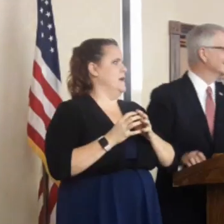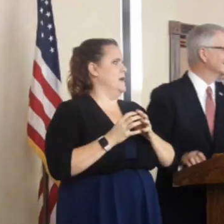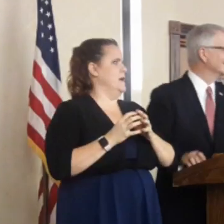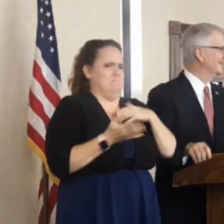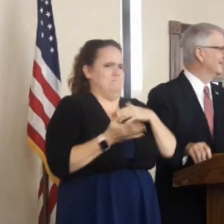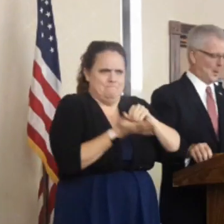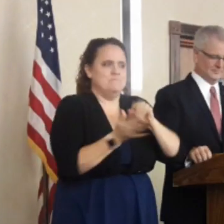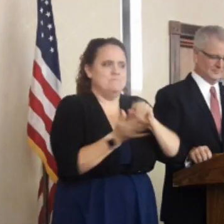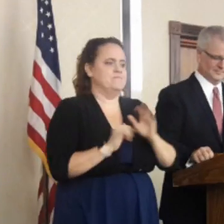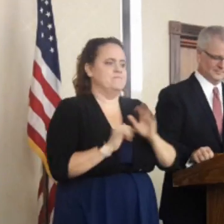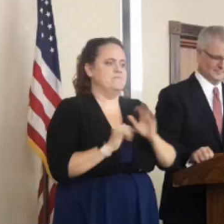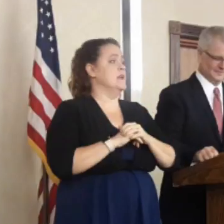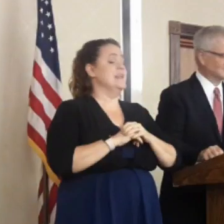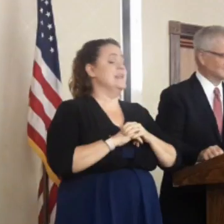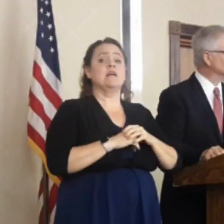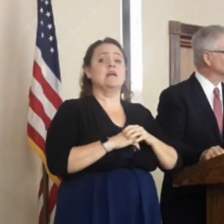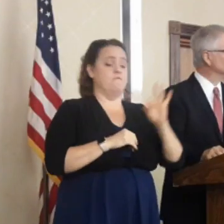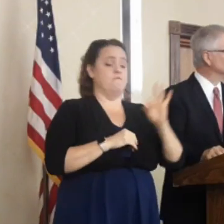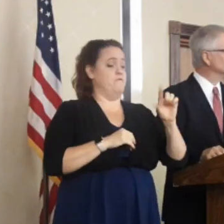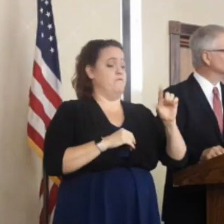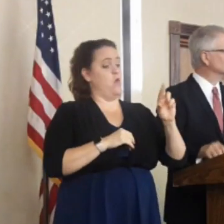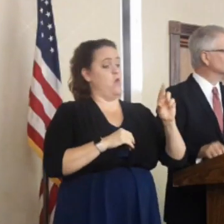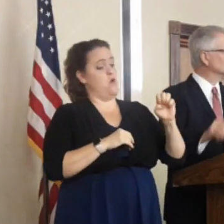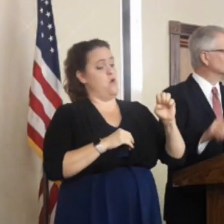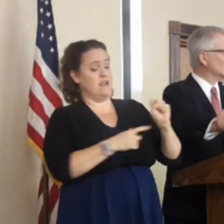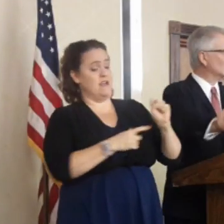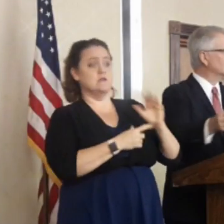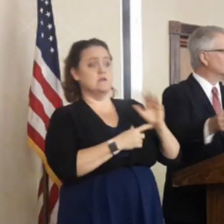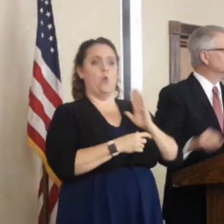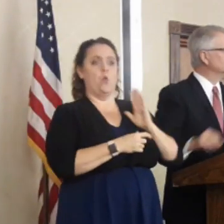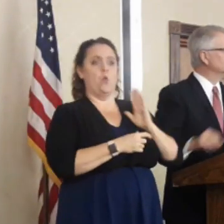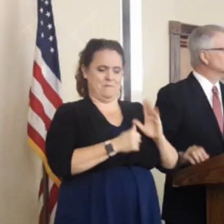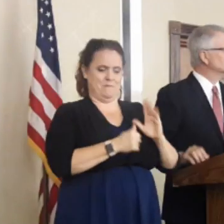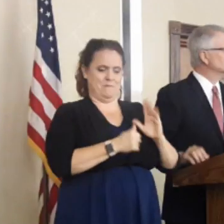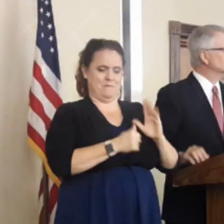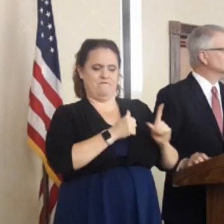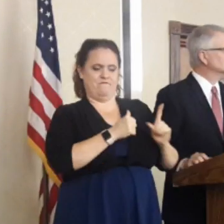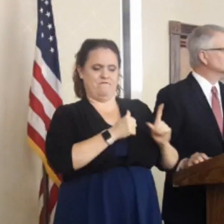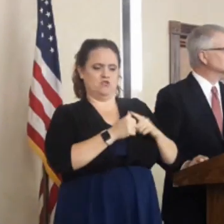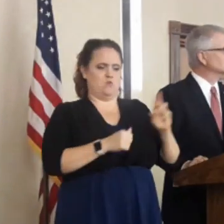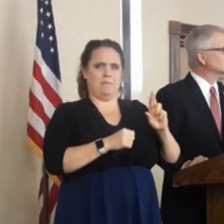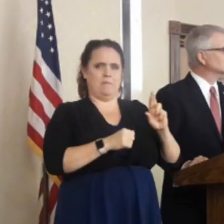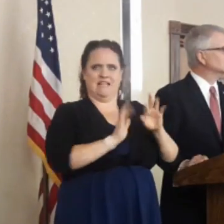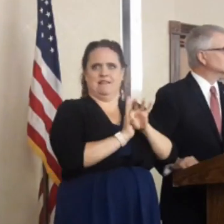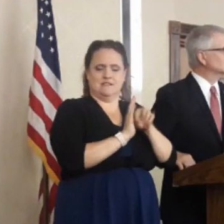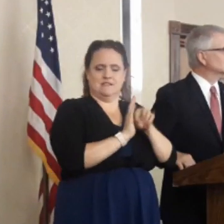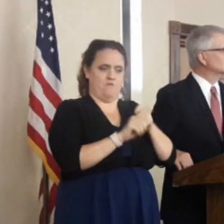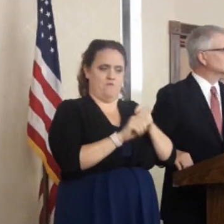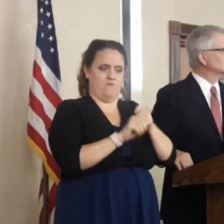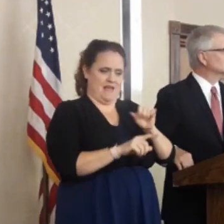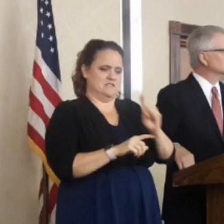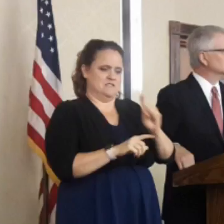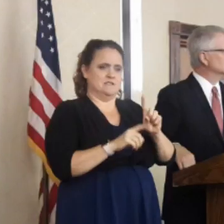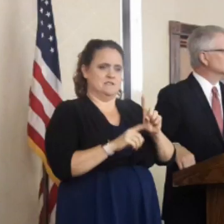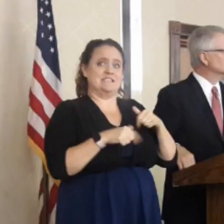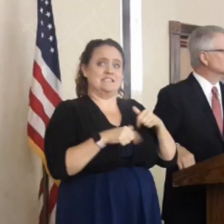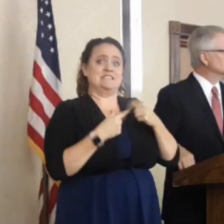He will be the first Republican elected from that Senate district since Reconstruction.